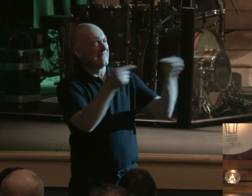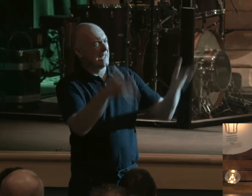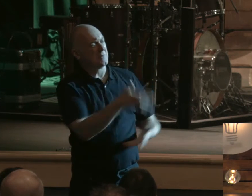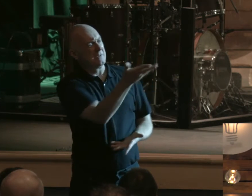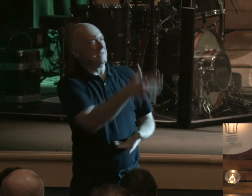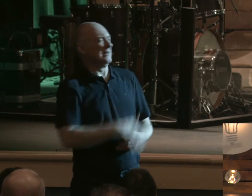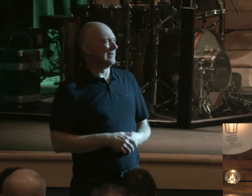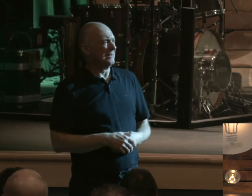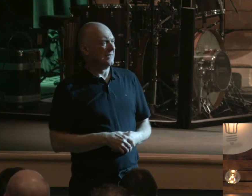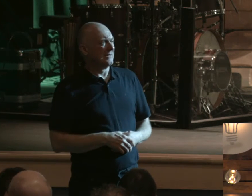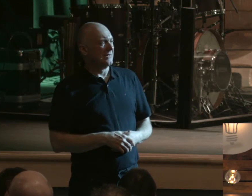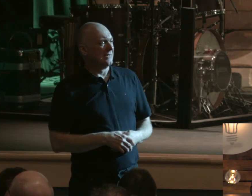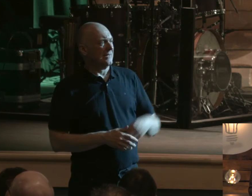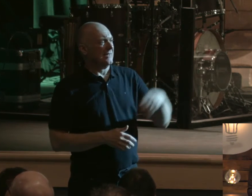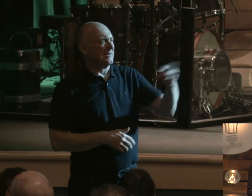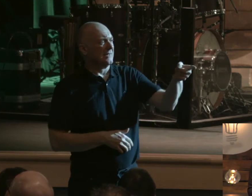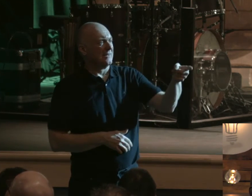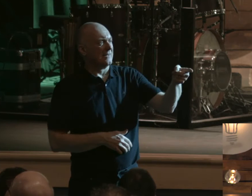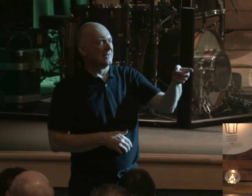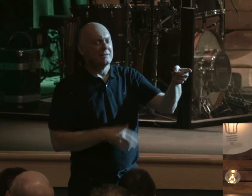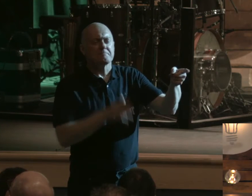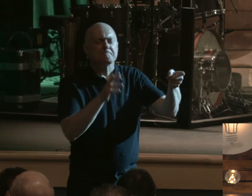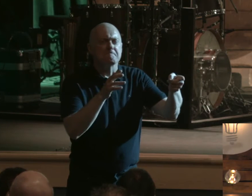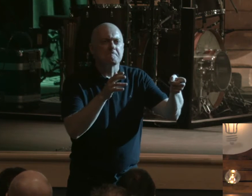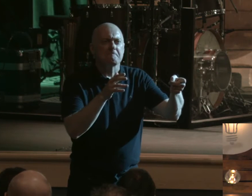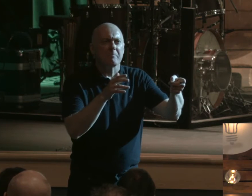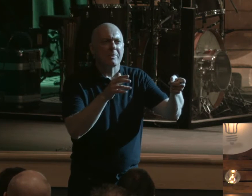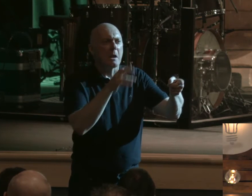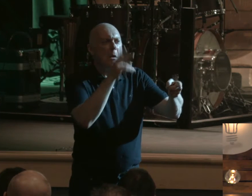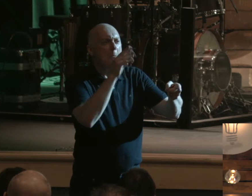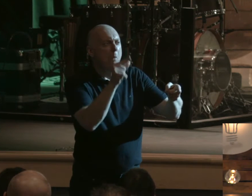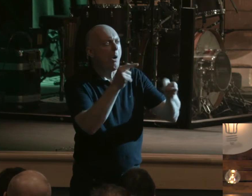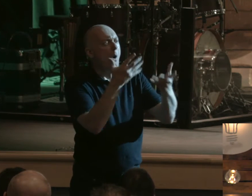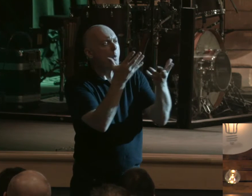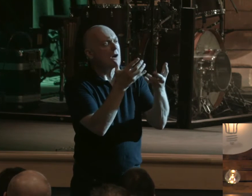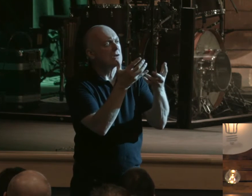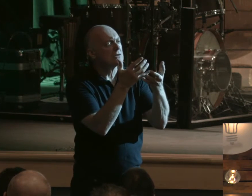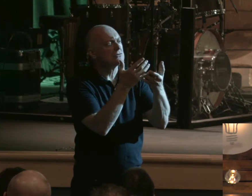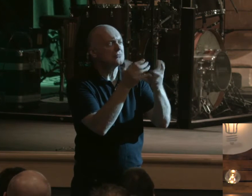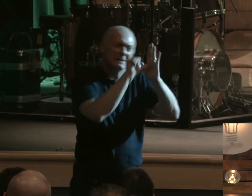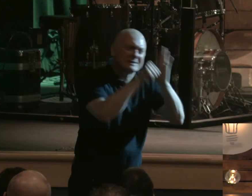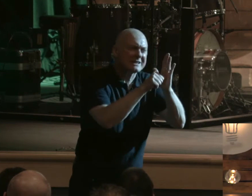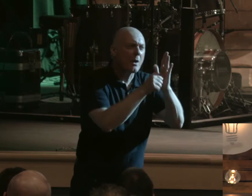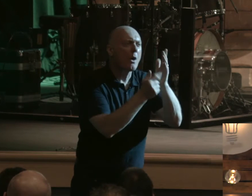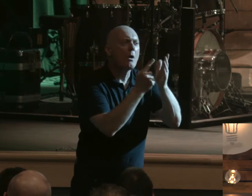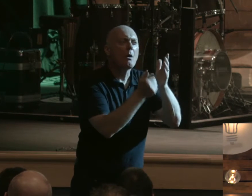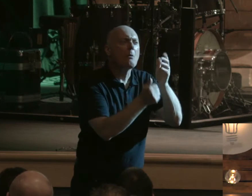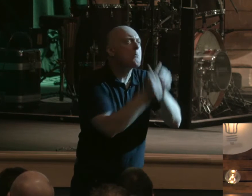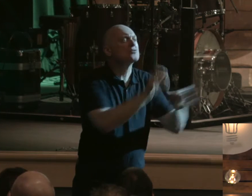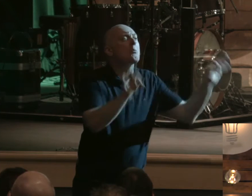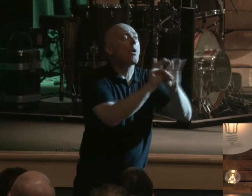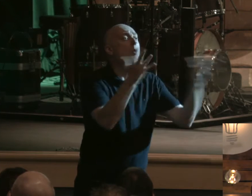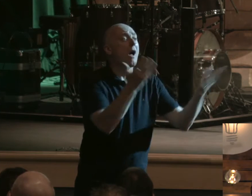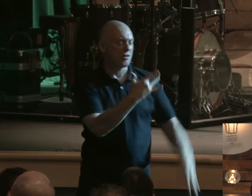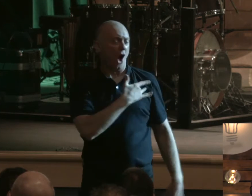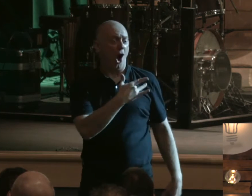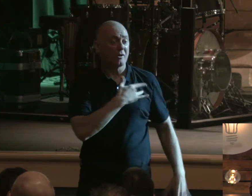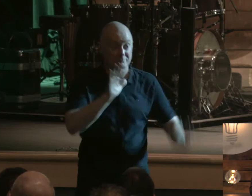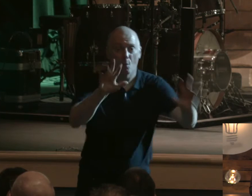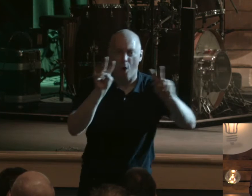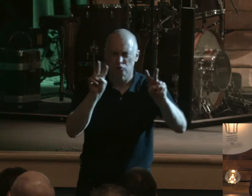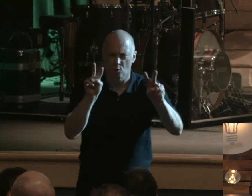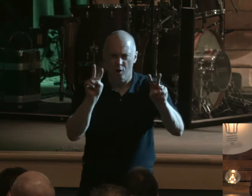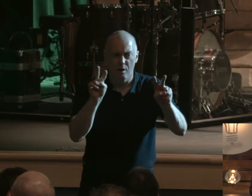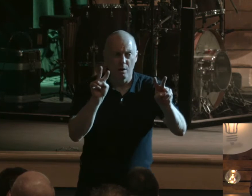to simply reinforce what matters most. He reinforces the heart. So